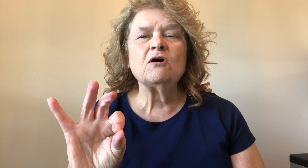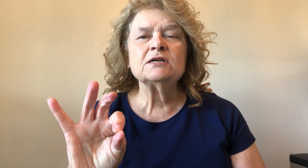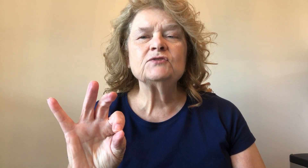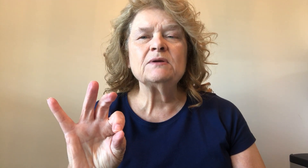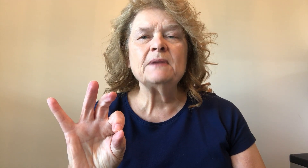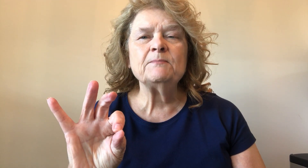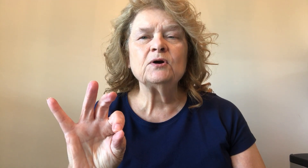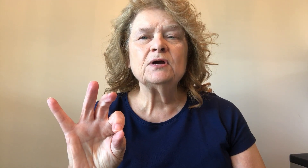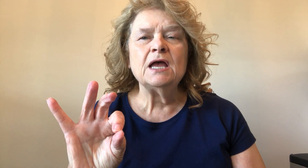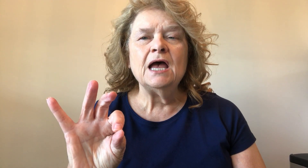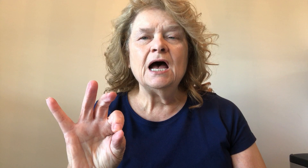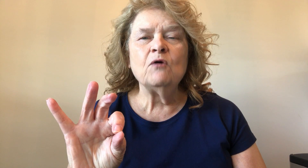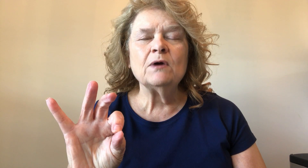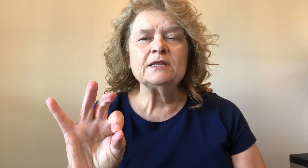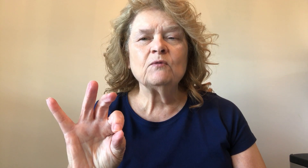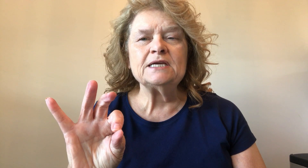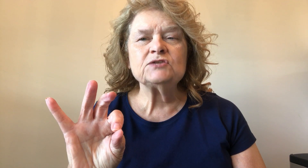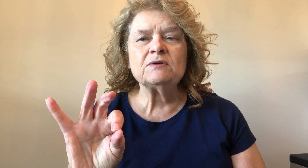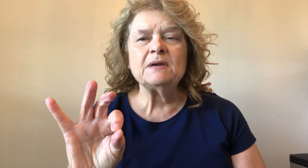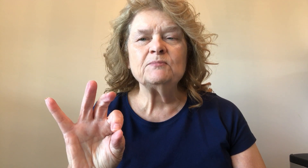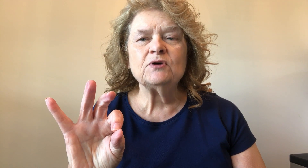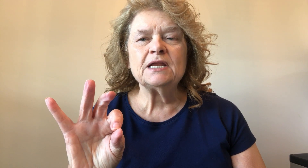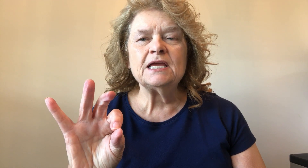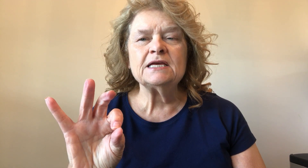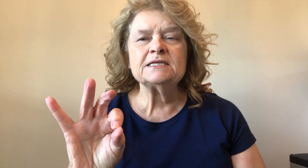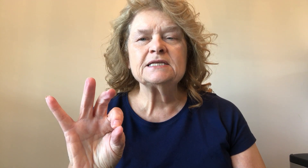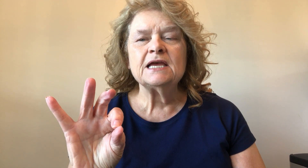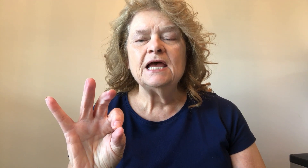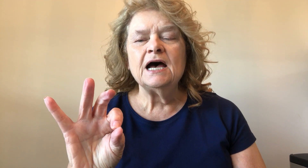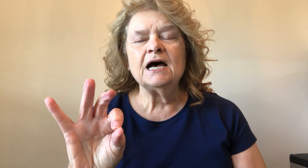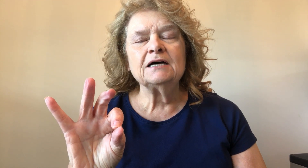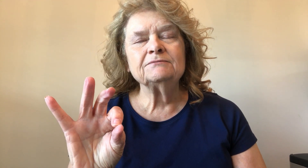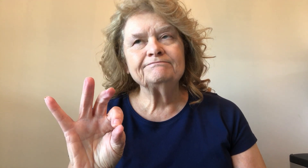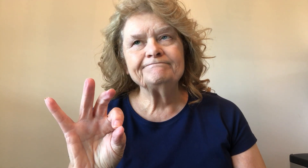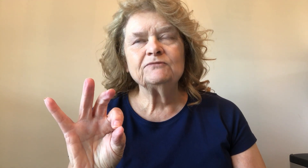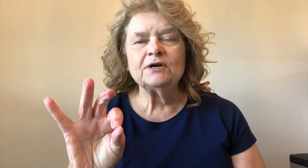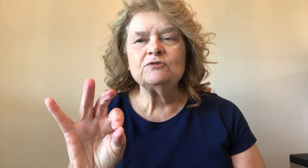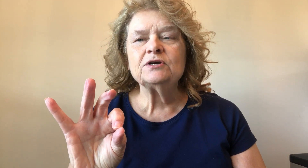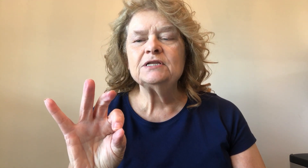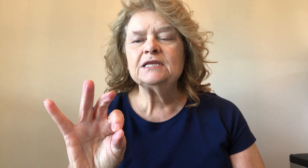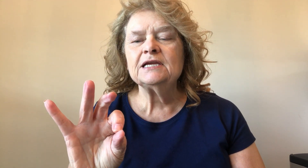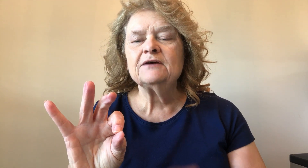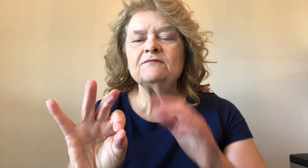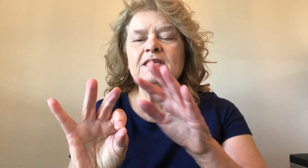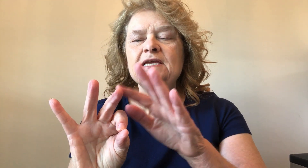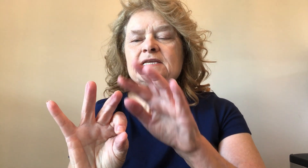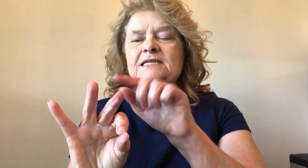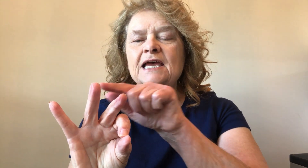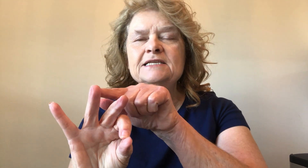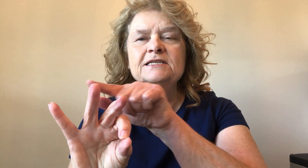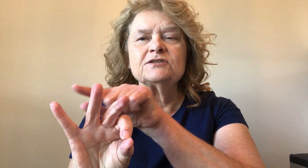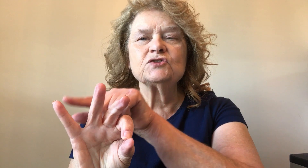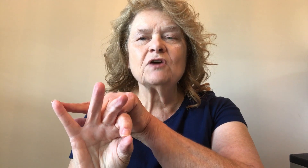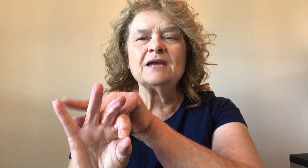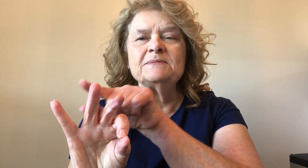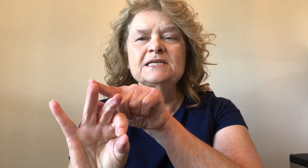to remember. One of the ways to remember it is, well, you could think of these as the stripes in